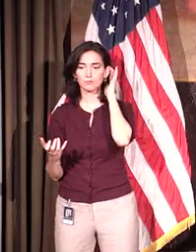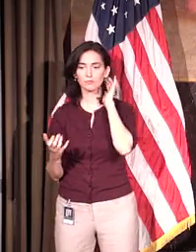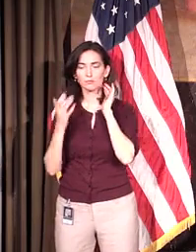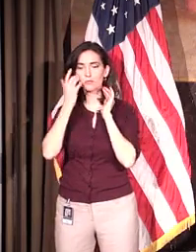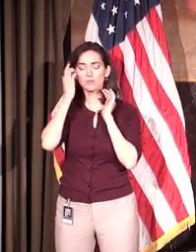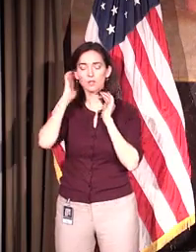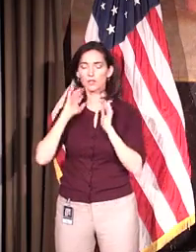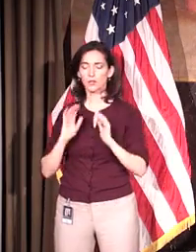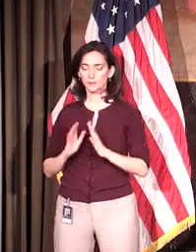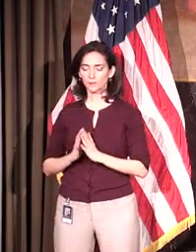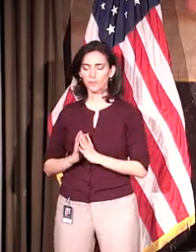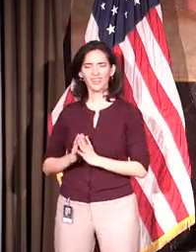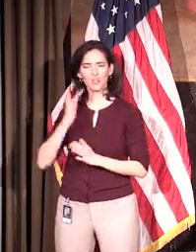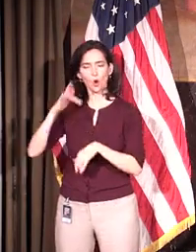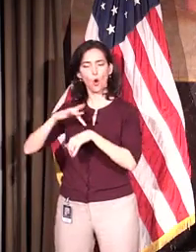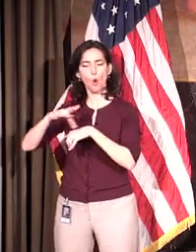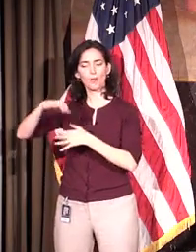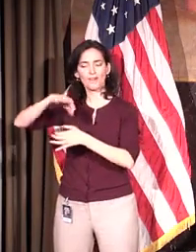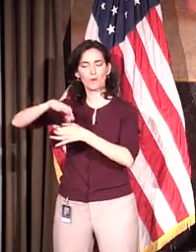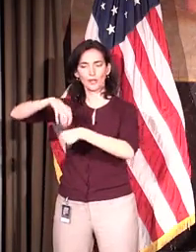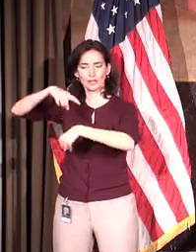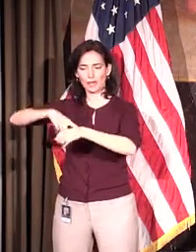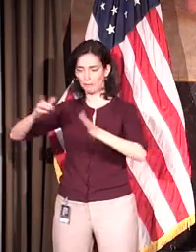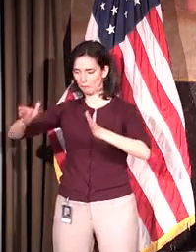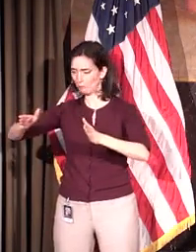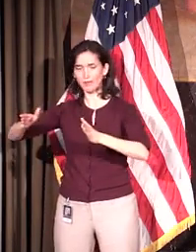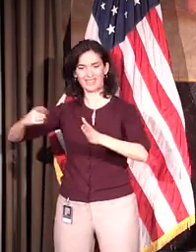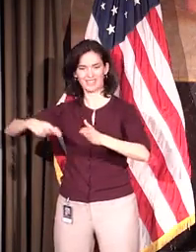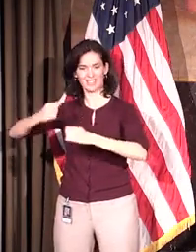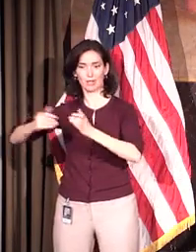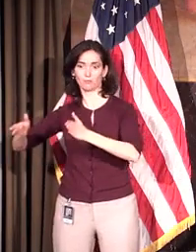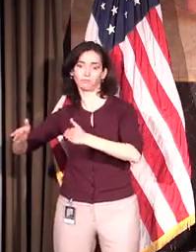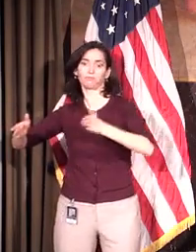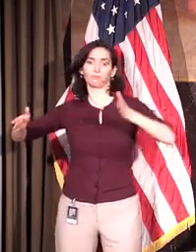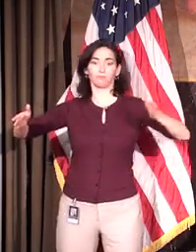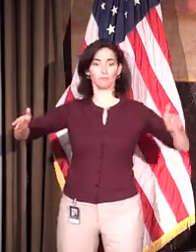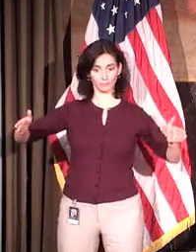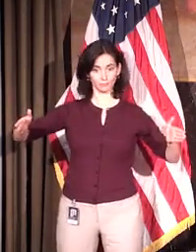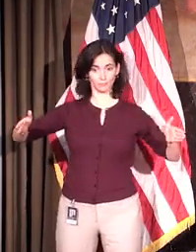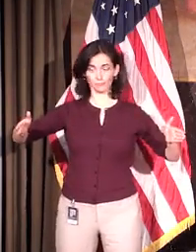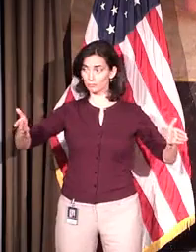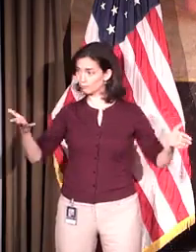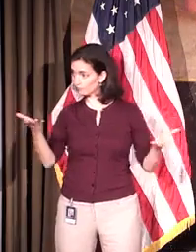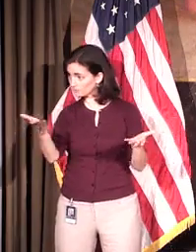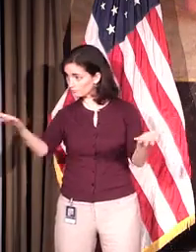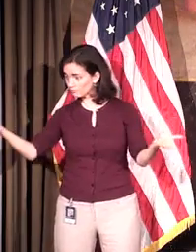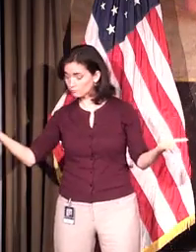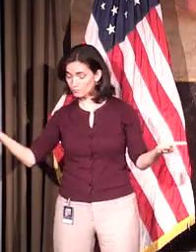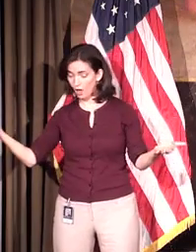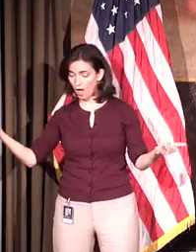increased early voting time period, for example, is something that they really